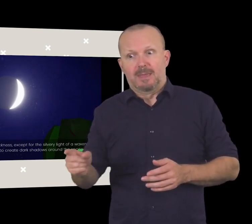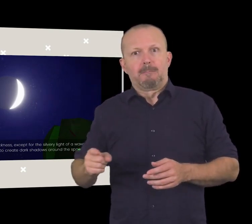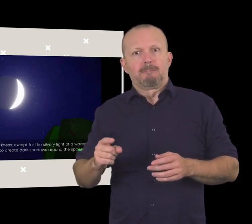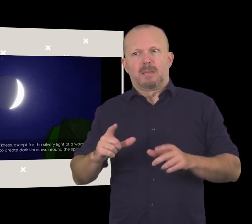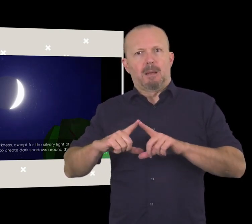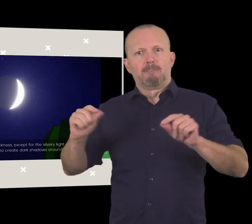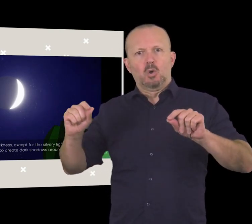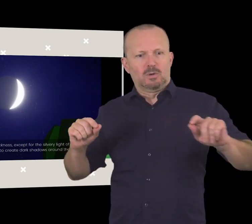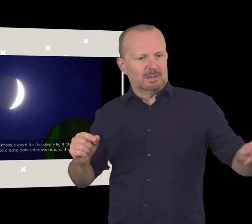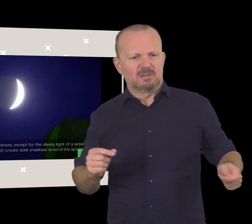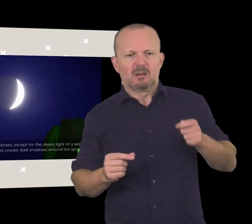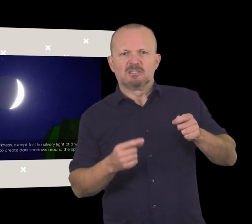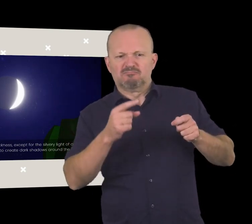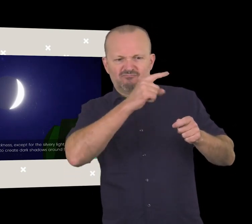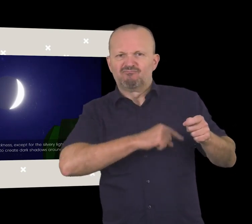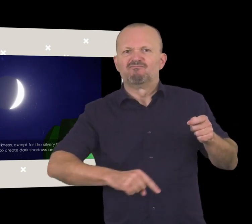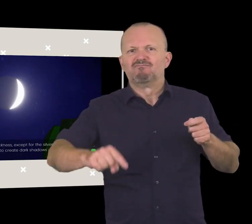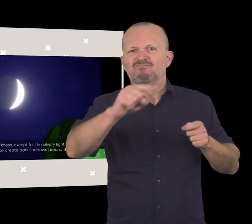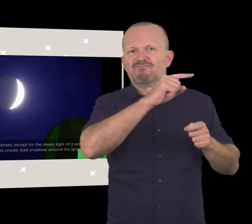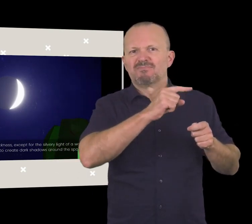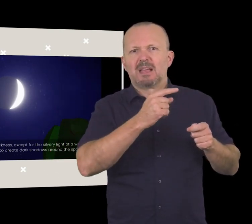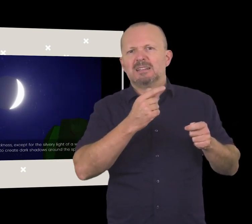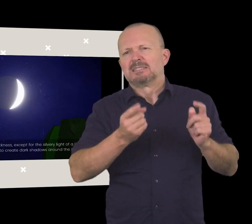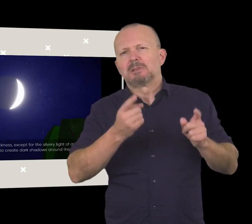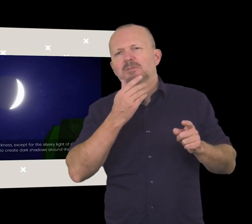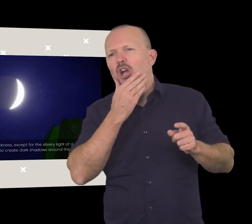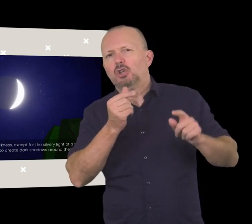use my moon. I can use anything. Sometimes I use a